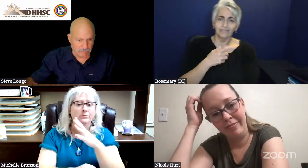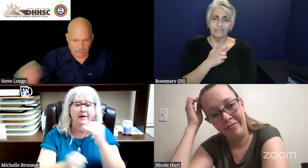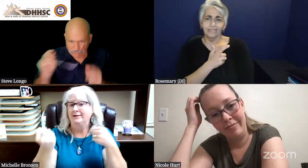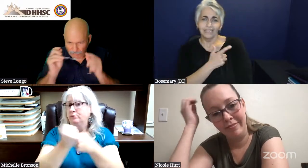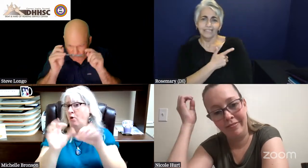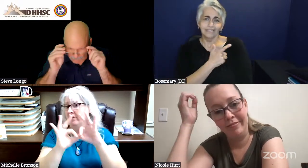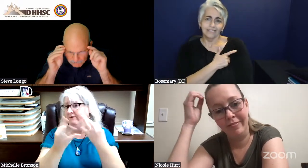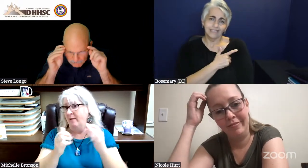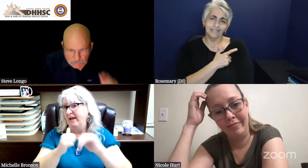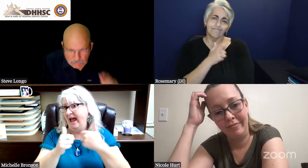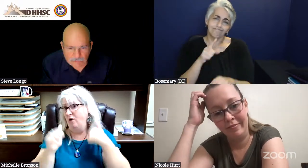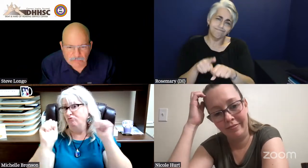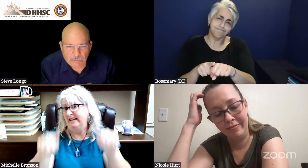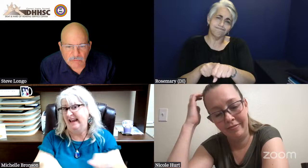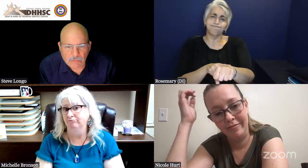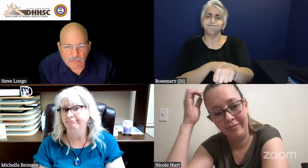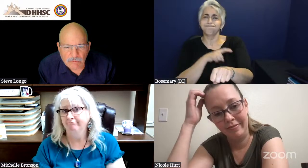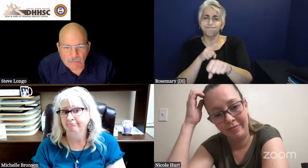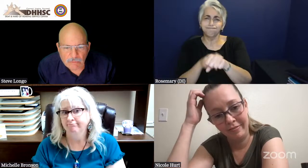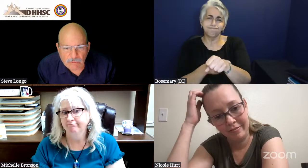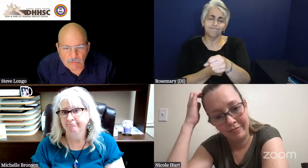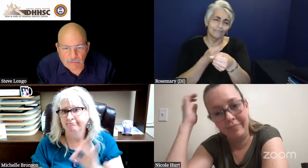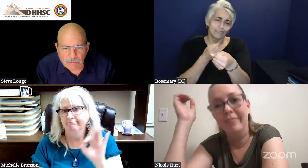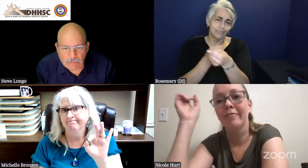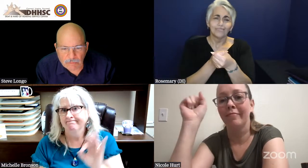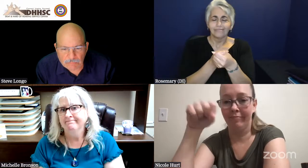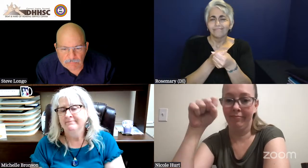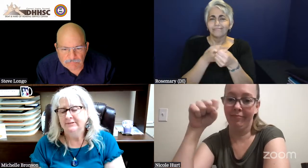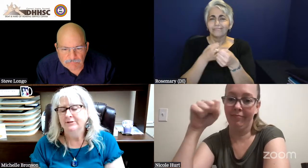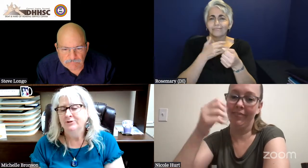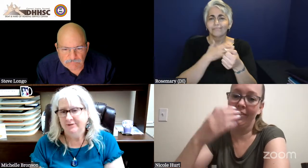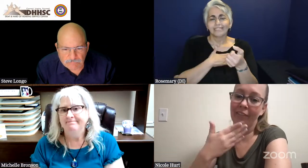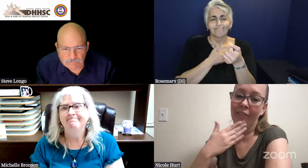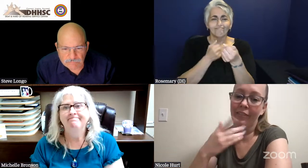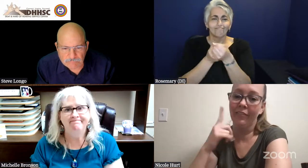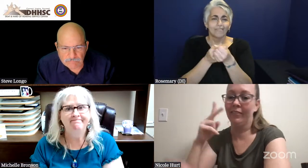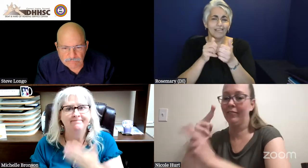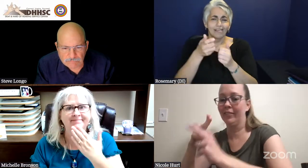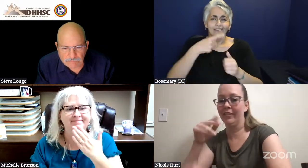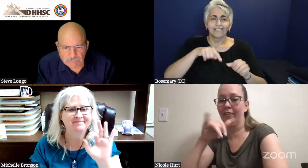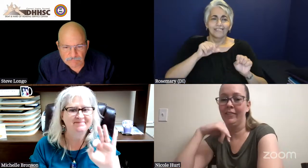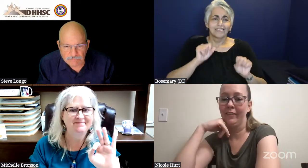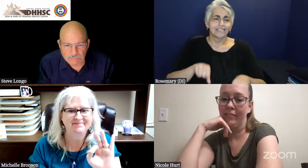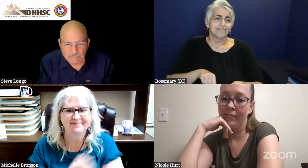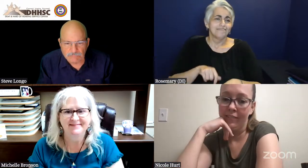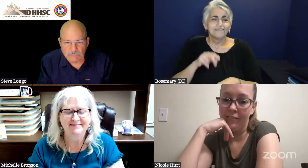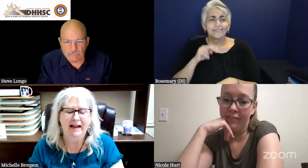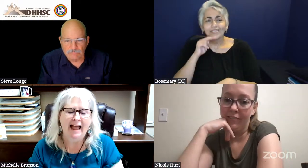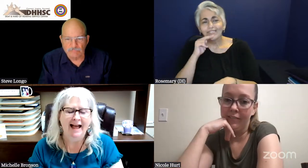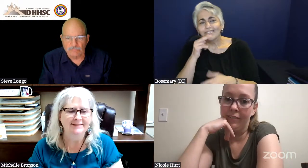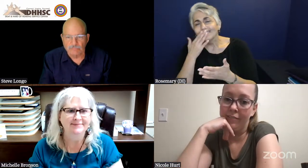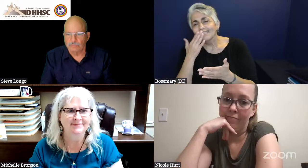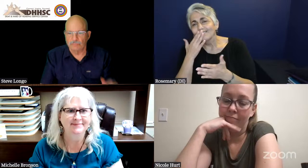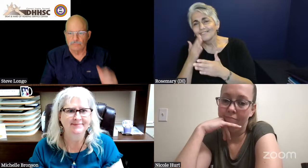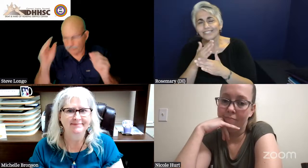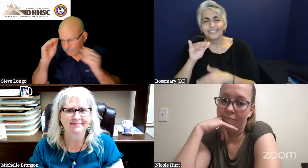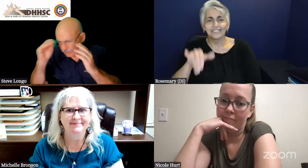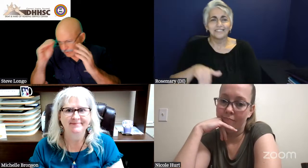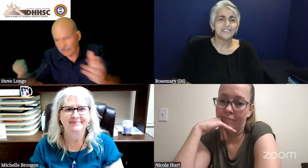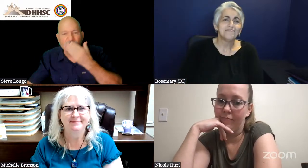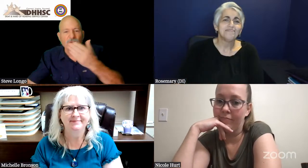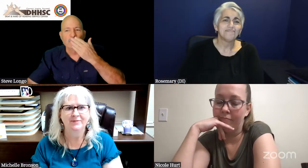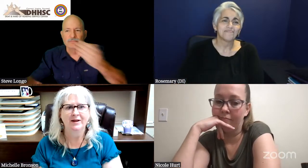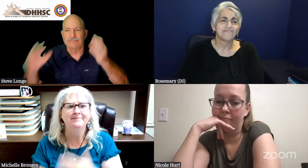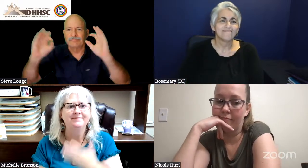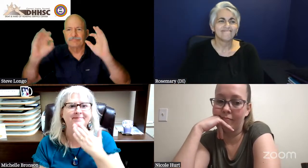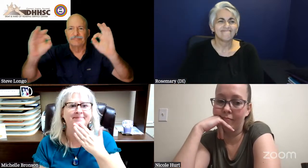want to recognize Robin and Larry for their long time support. They supported as best they